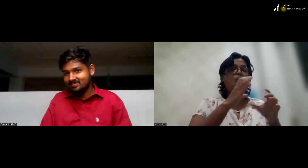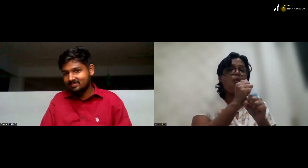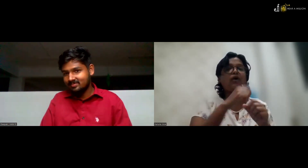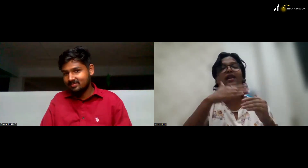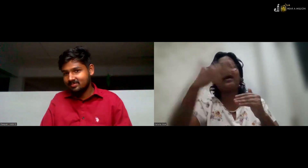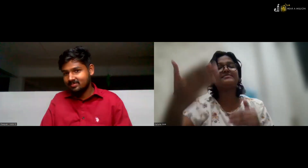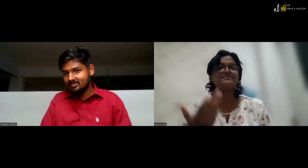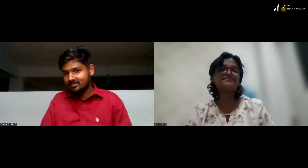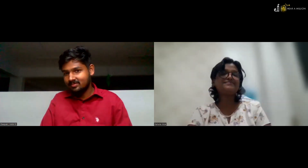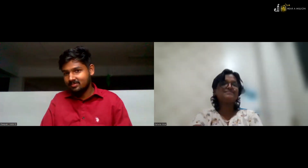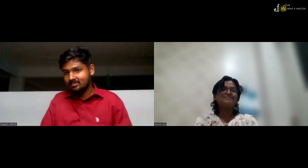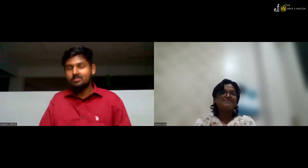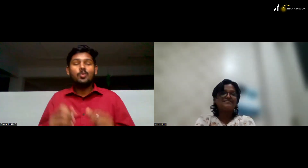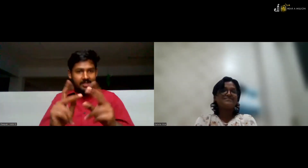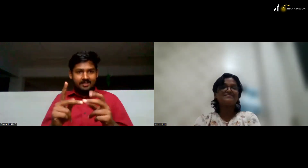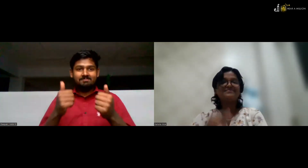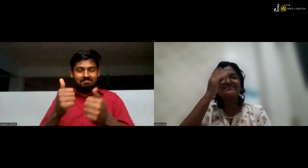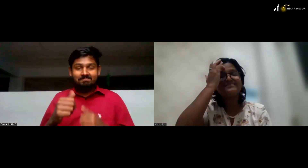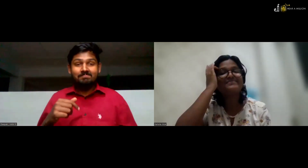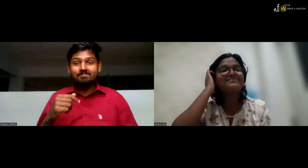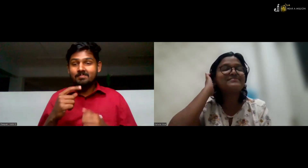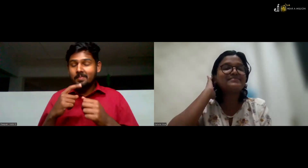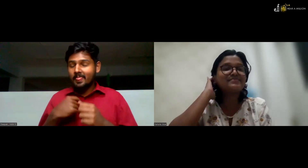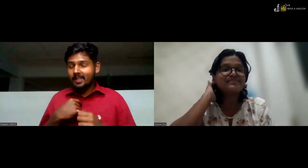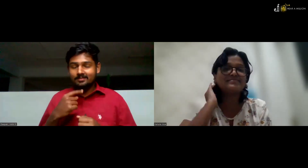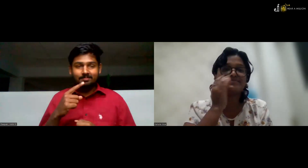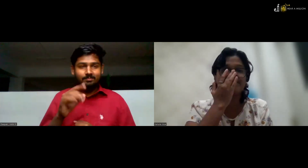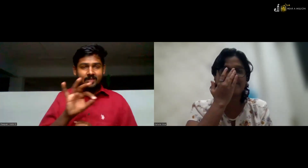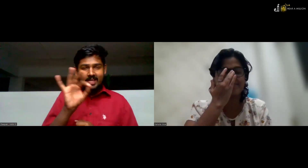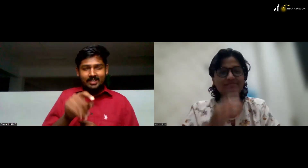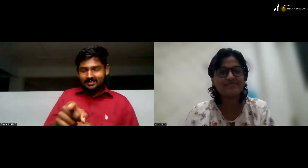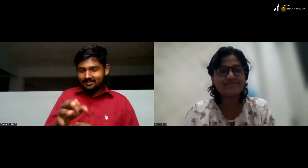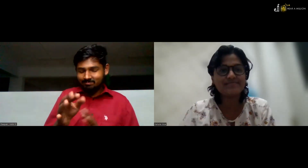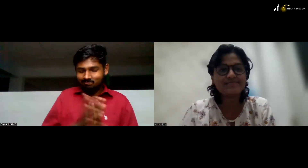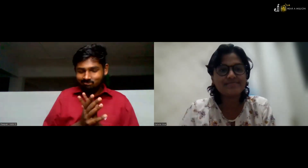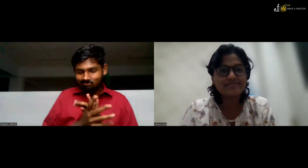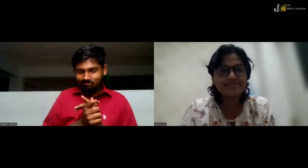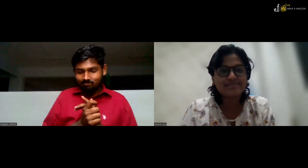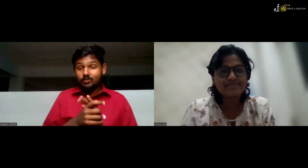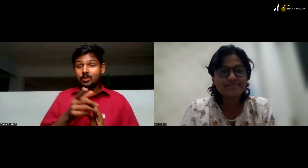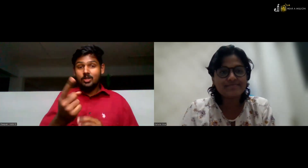solo, uh yeah, maybe I can share it later on.